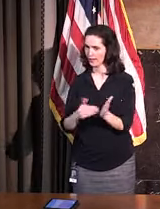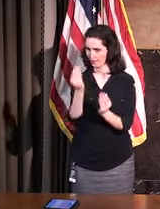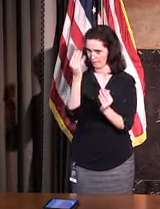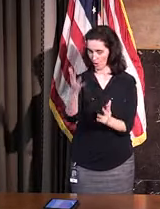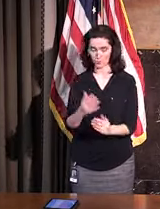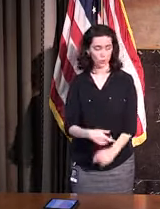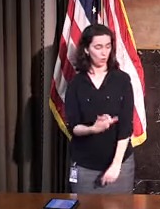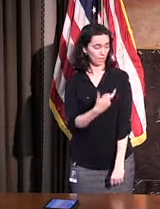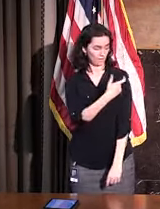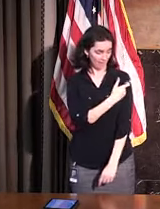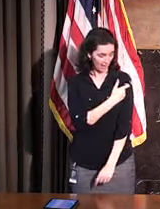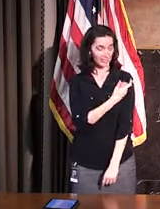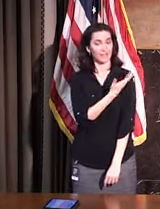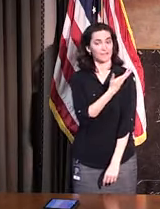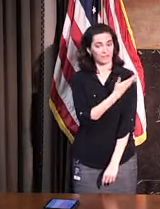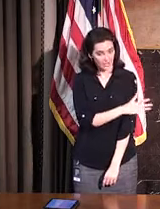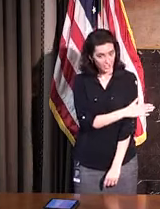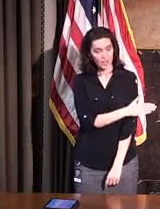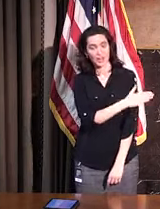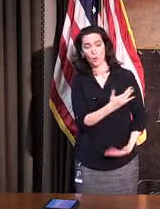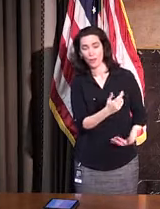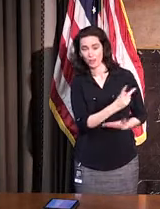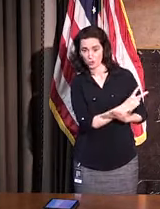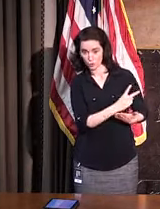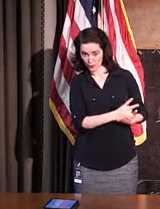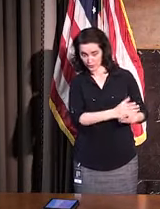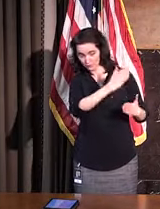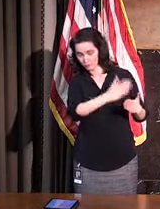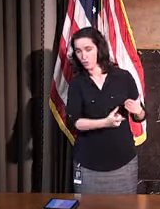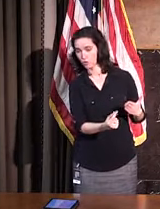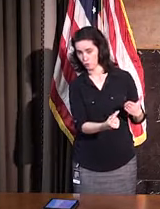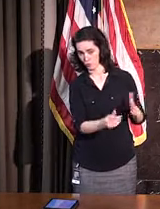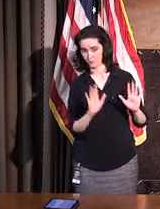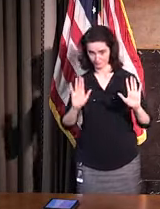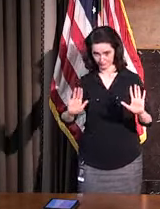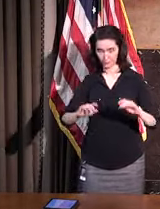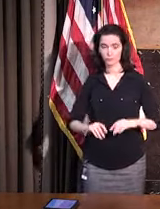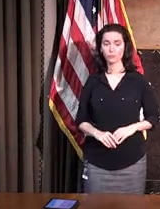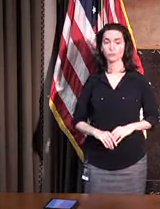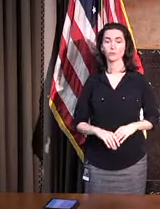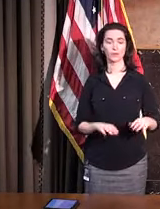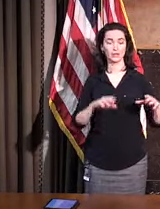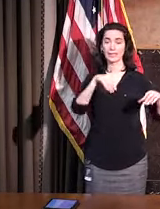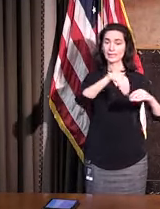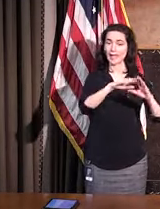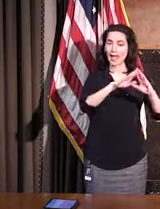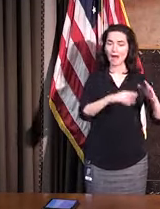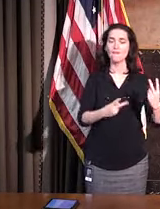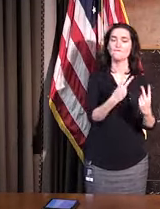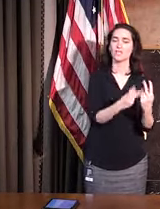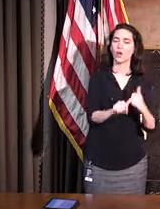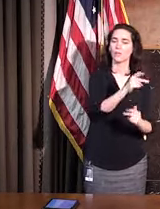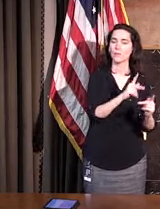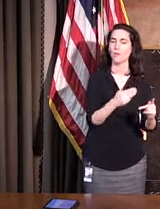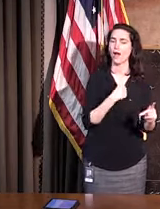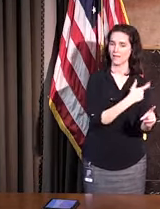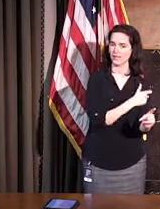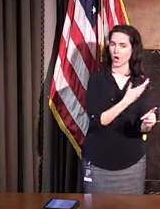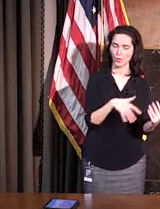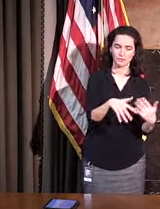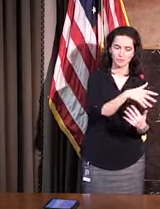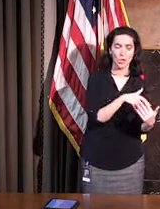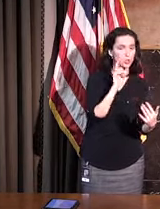days out, and what we would still ask you to continue to do. You can visit indoors with other fully vaccinated people